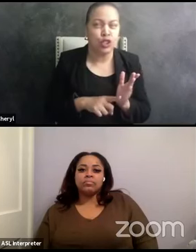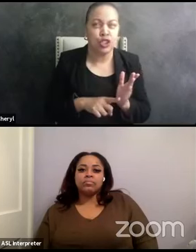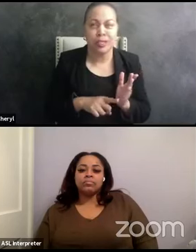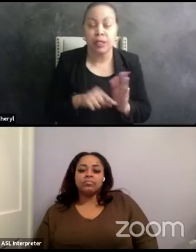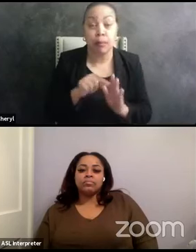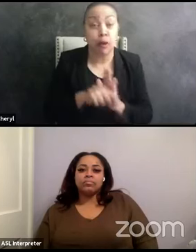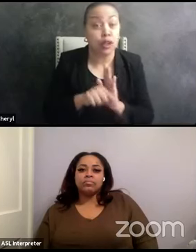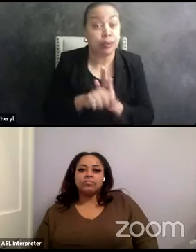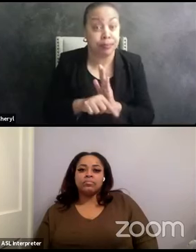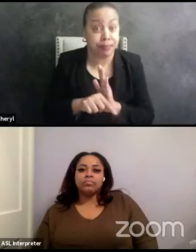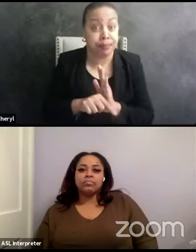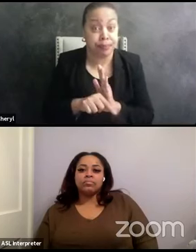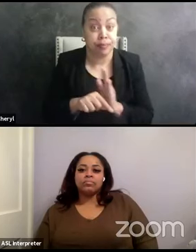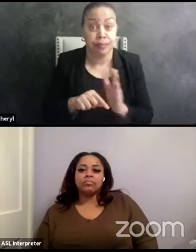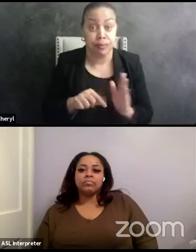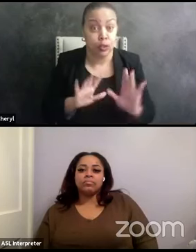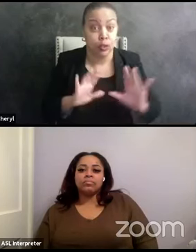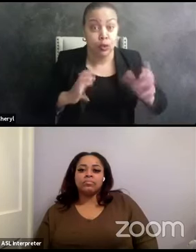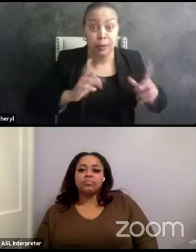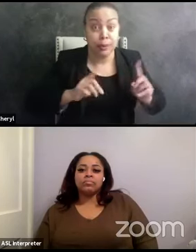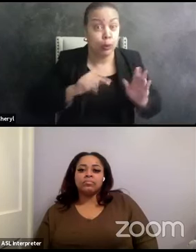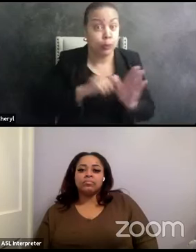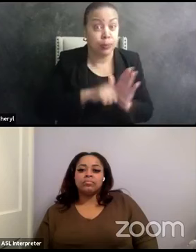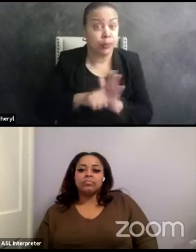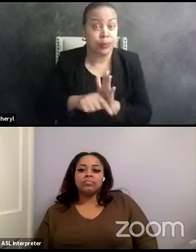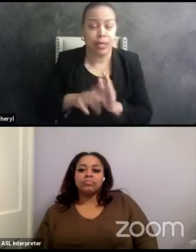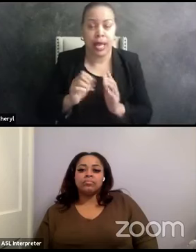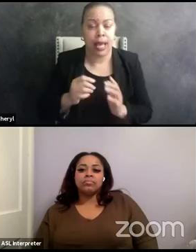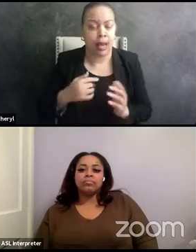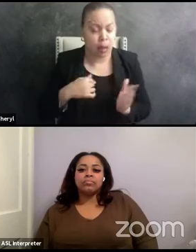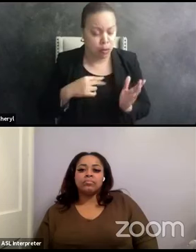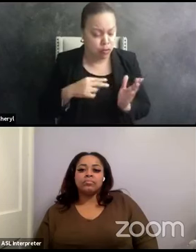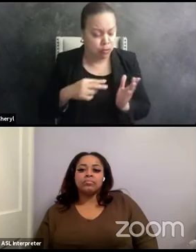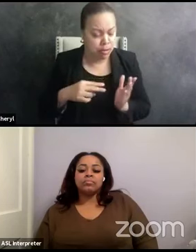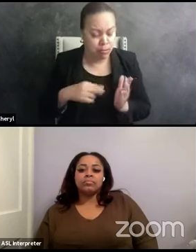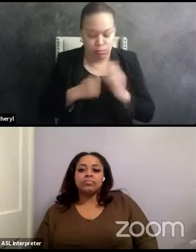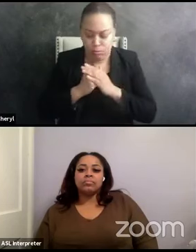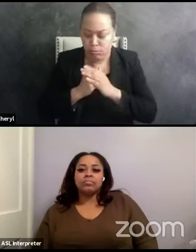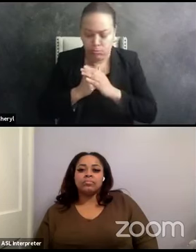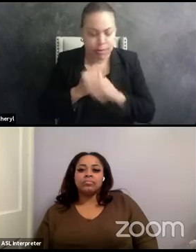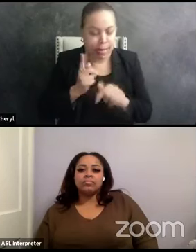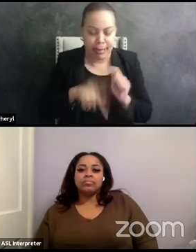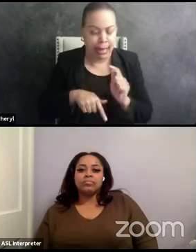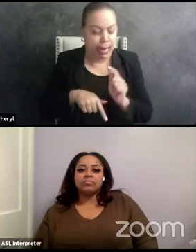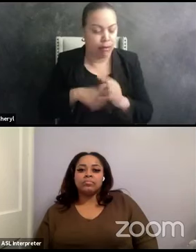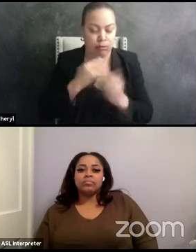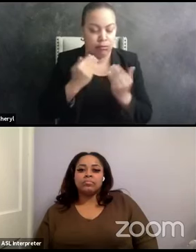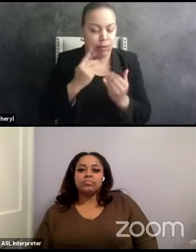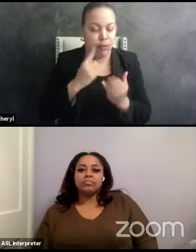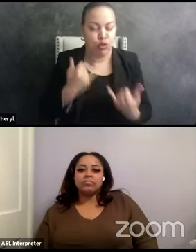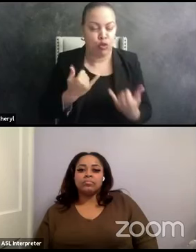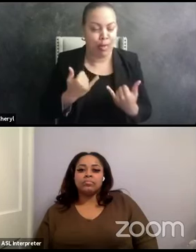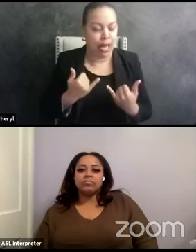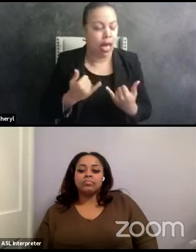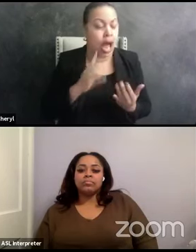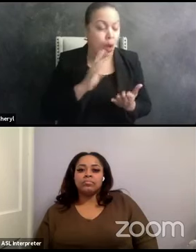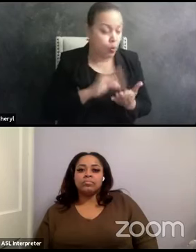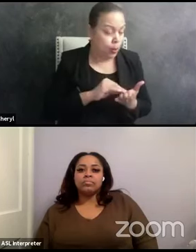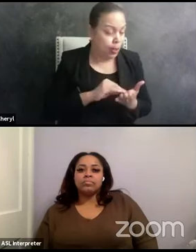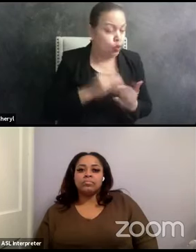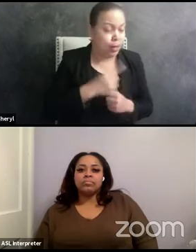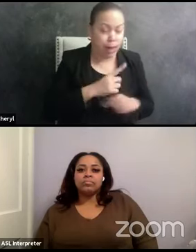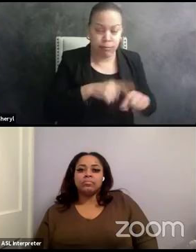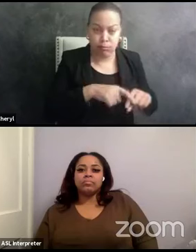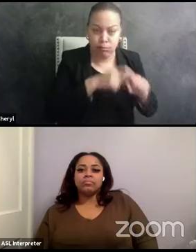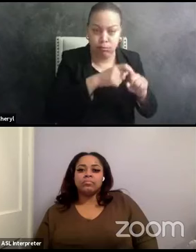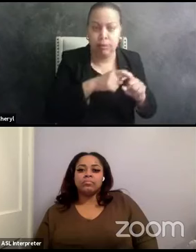murder and genocide, and I just feel like, nope, I'm done for the day. All I can do is take these notes, and I'm gonna have to go to sleep. And tomorrow we'll try